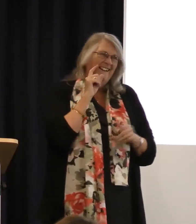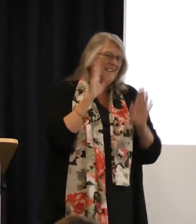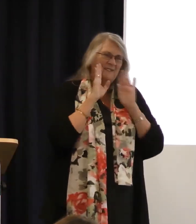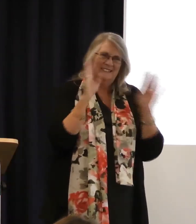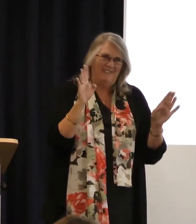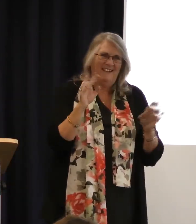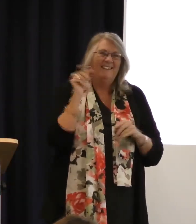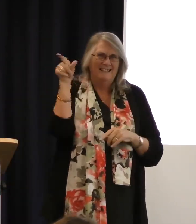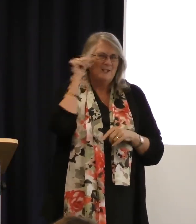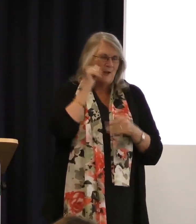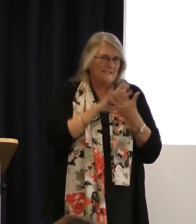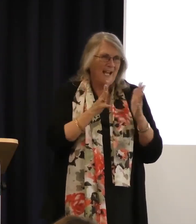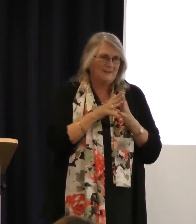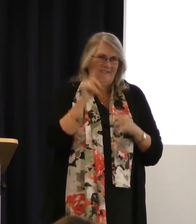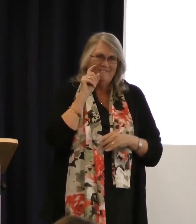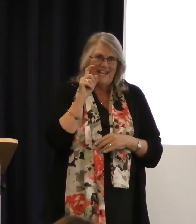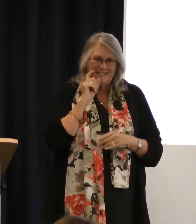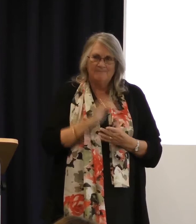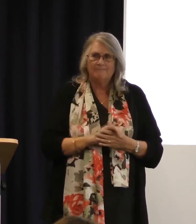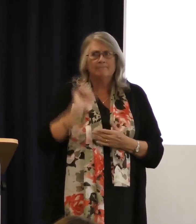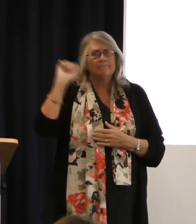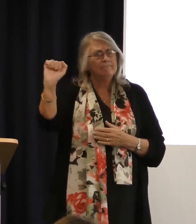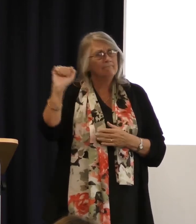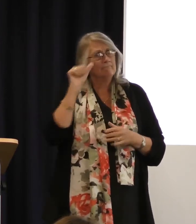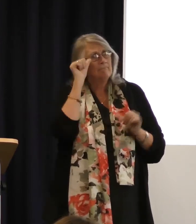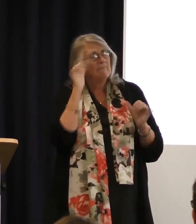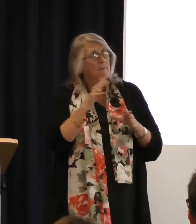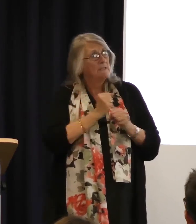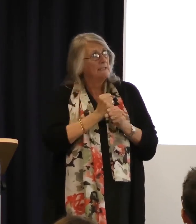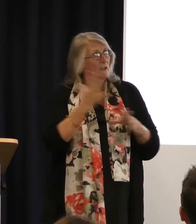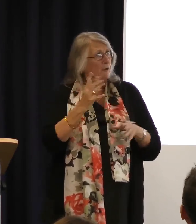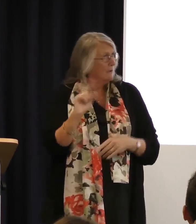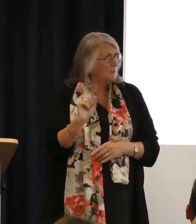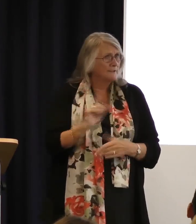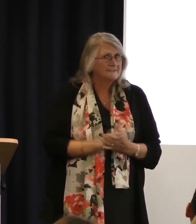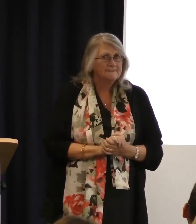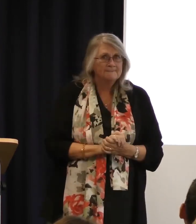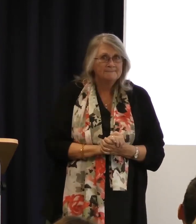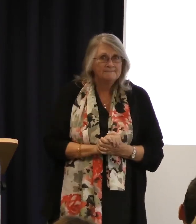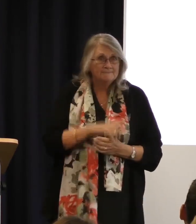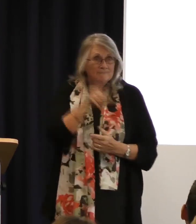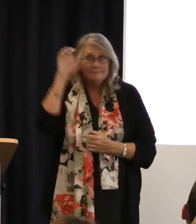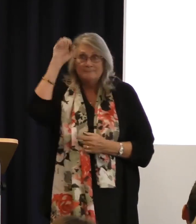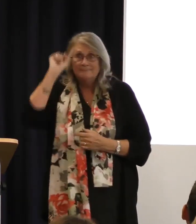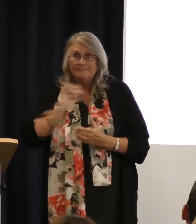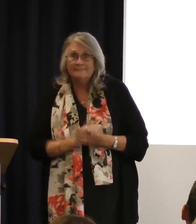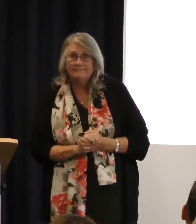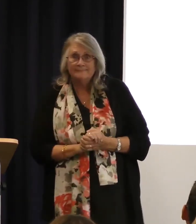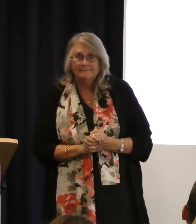So we had fun. It was wonderful, and he knew how to have fun. He was really